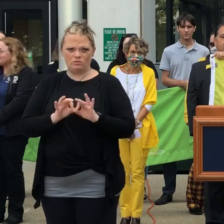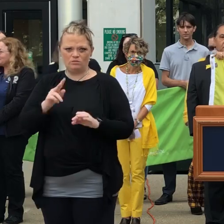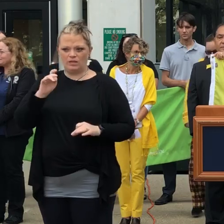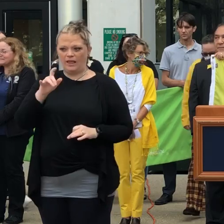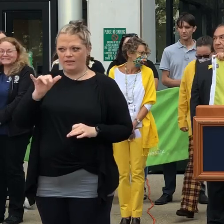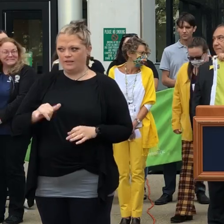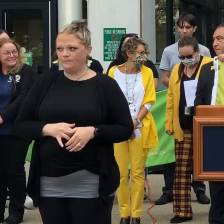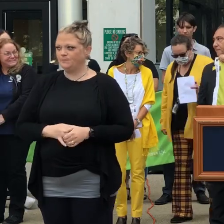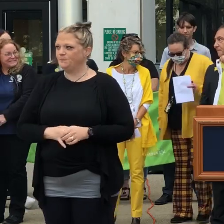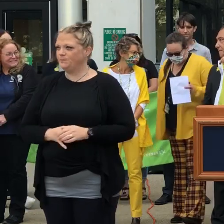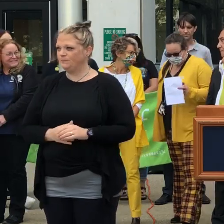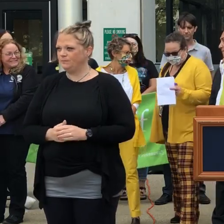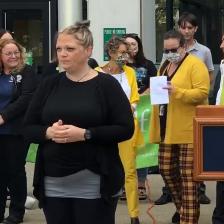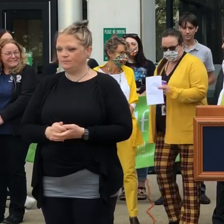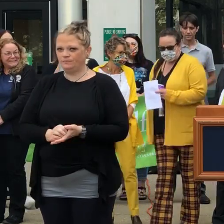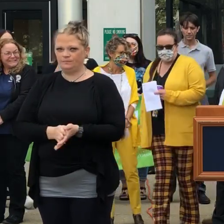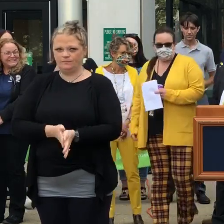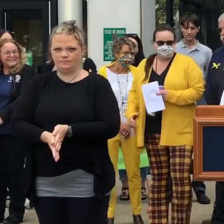Kelly?